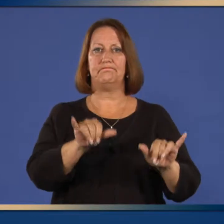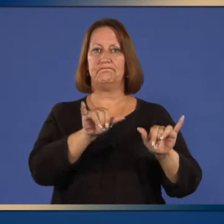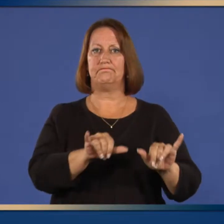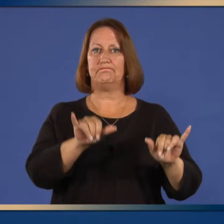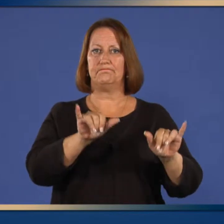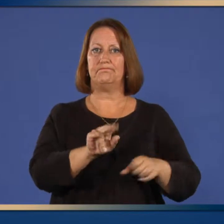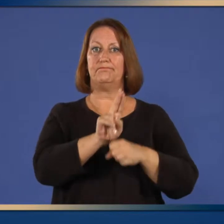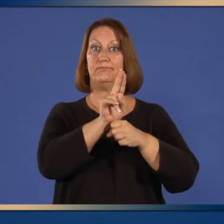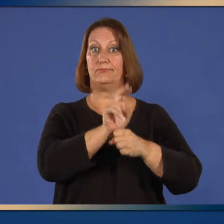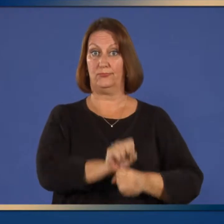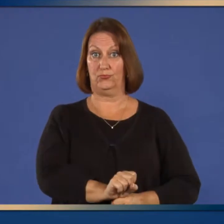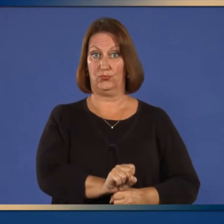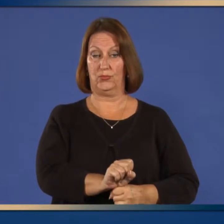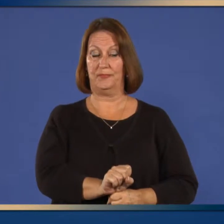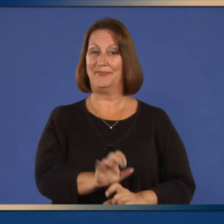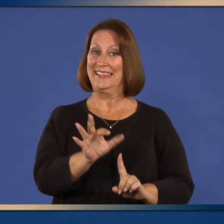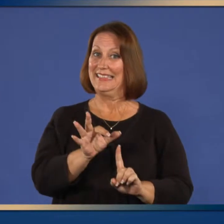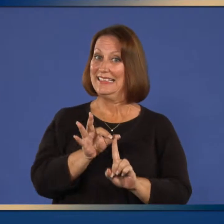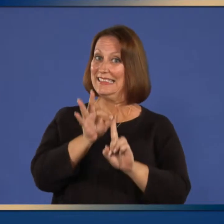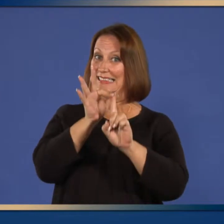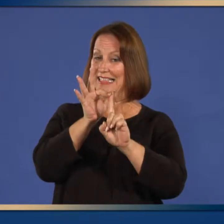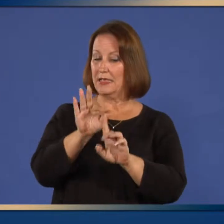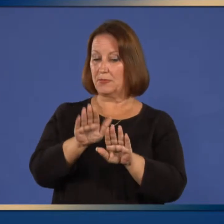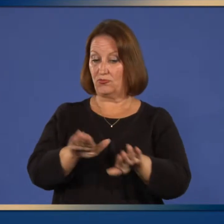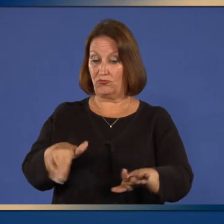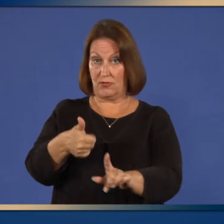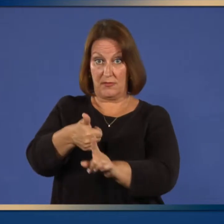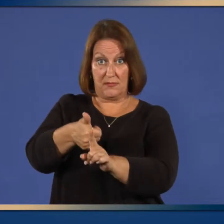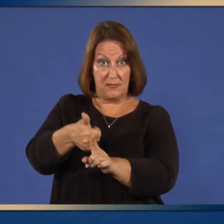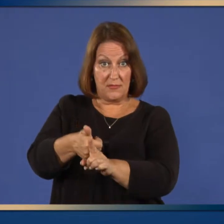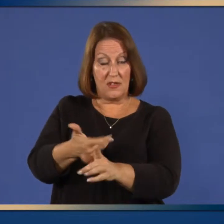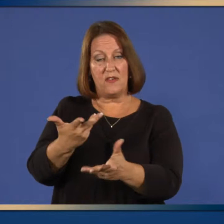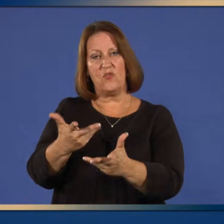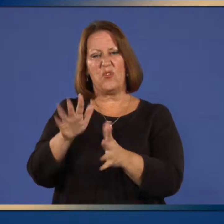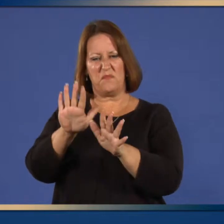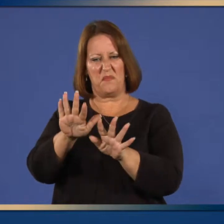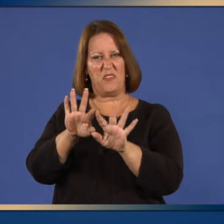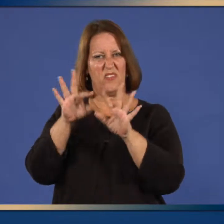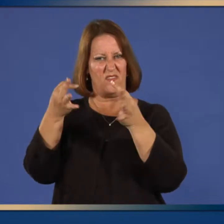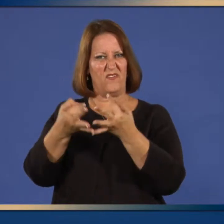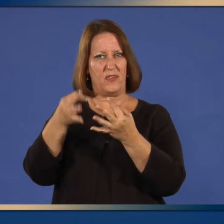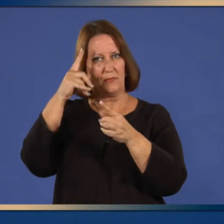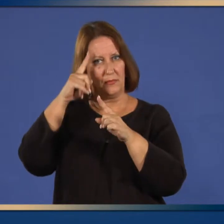seizures generally should not be vaccinated with MMRV.